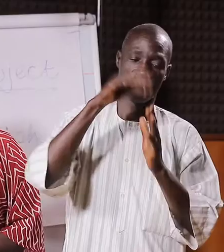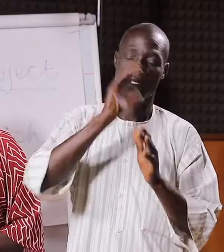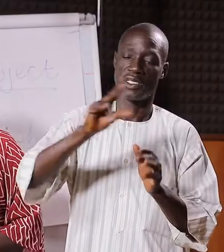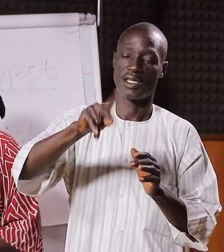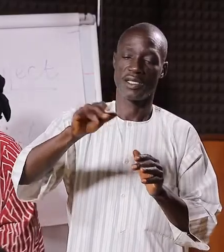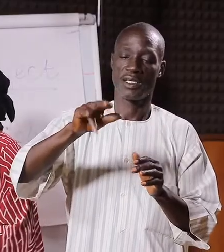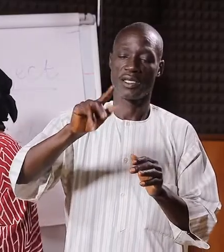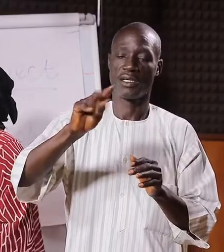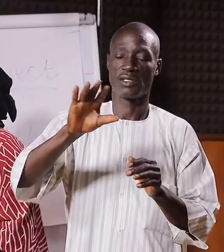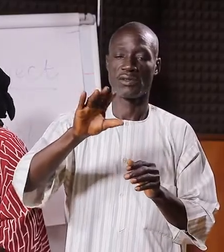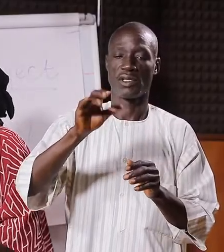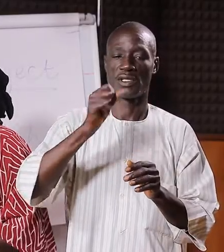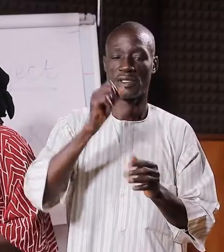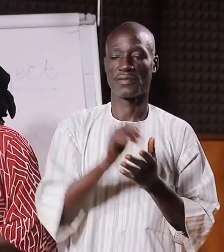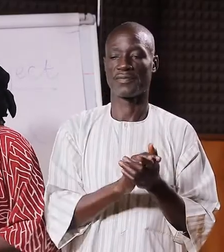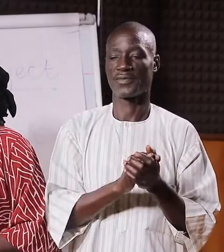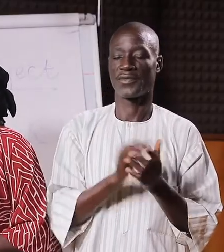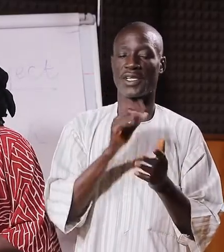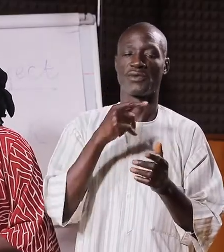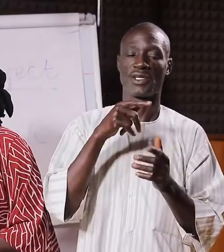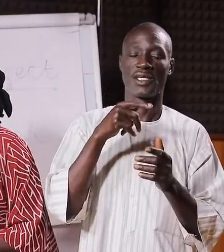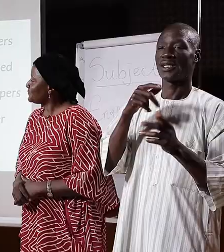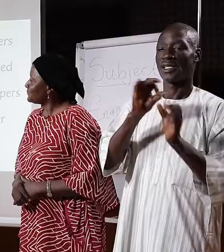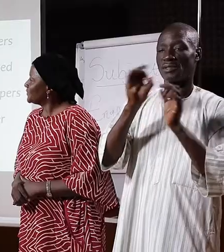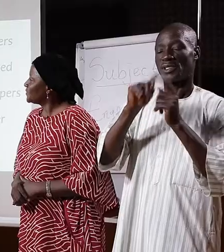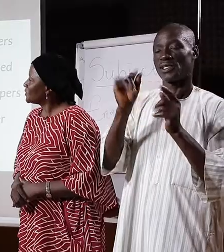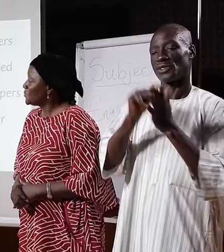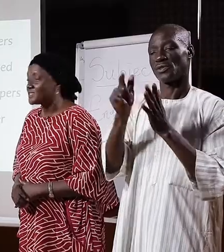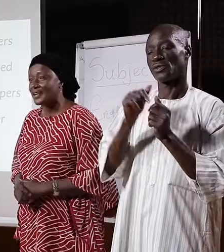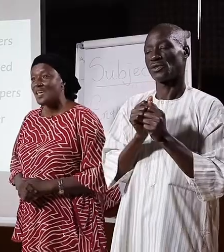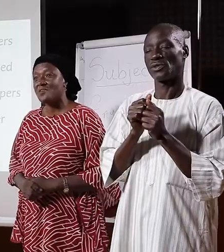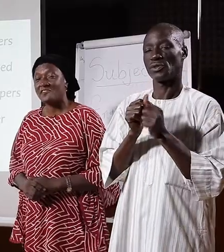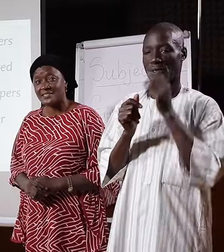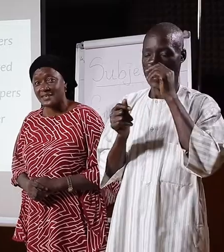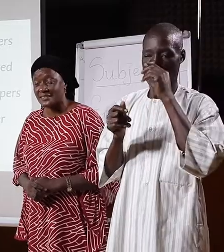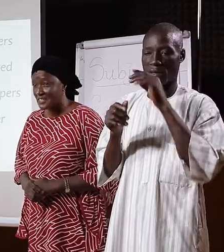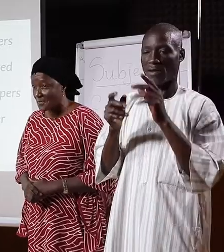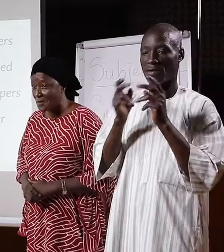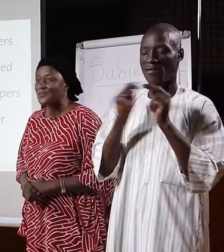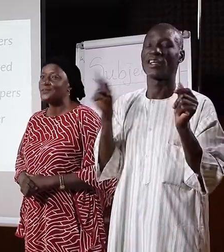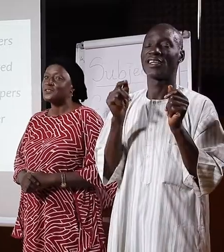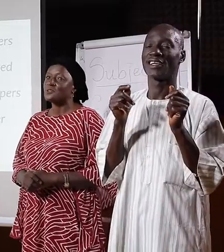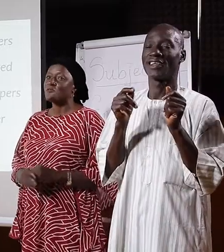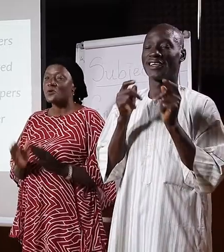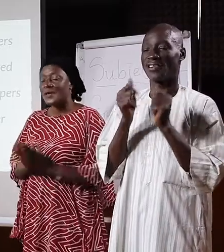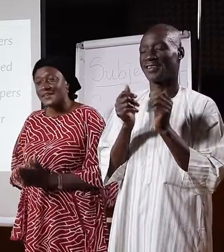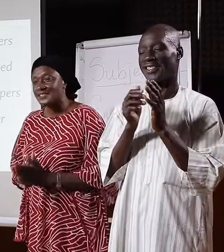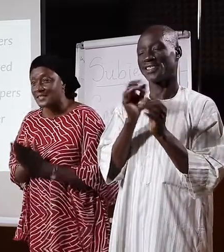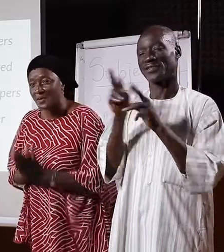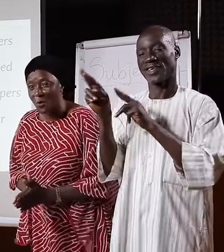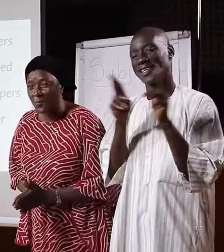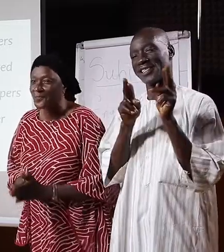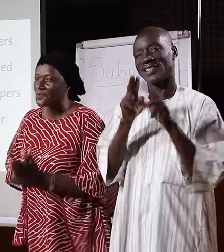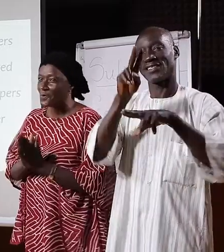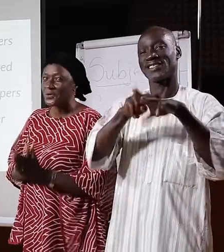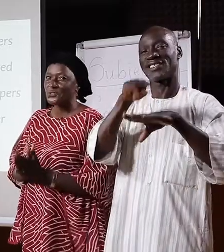sound. So I'll take this particular tongue twister a bit faster this time around. So if you are ready, seated